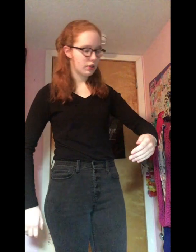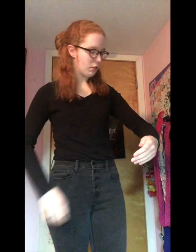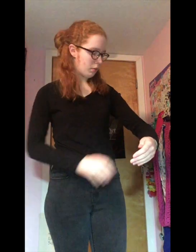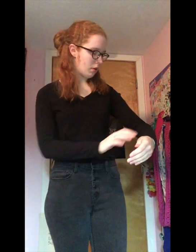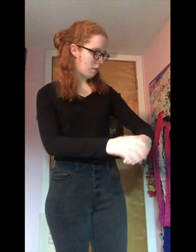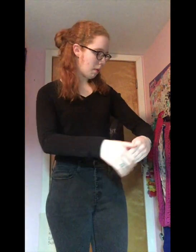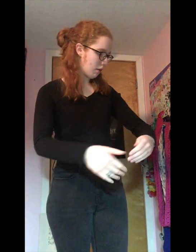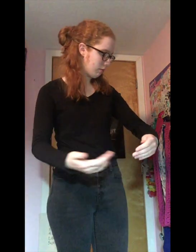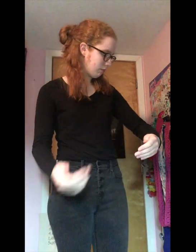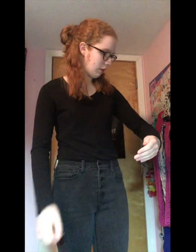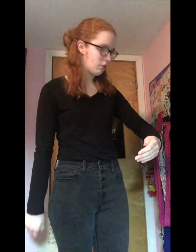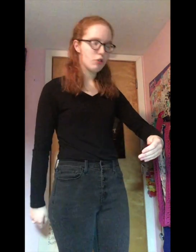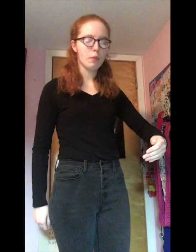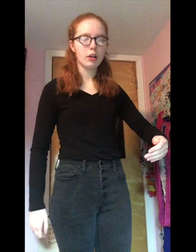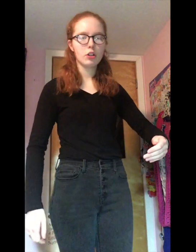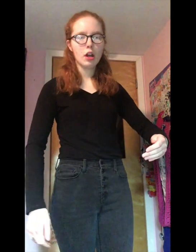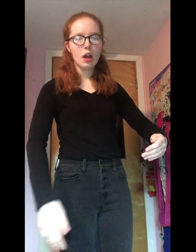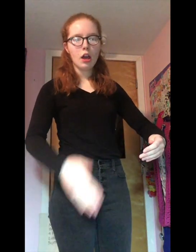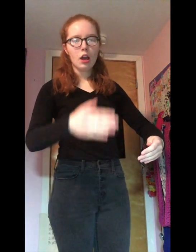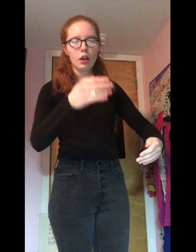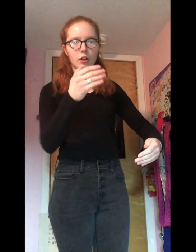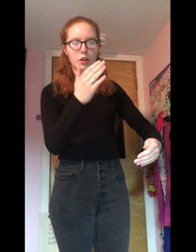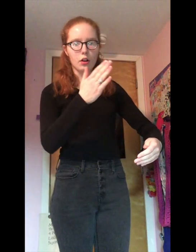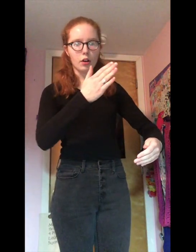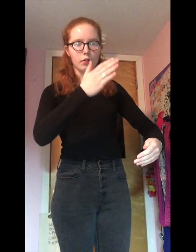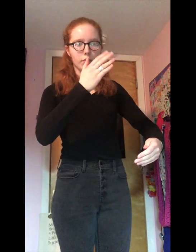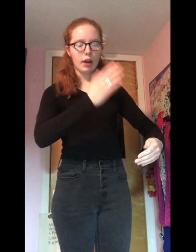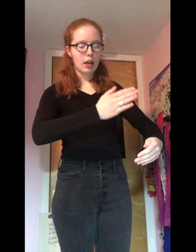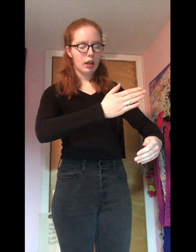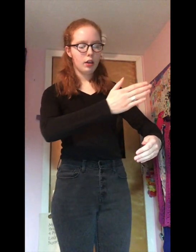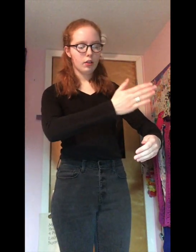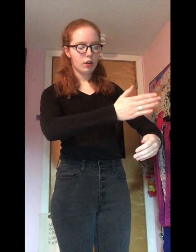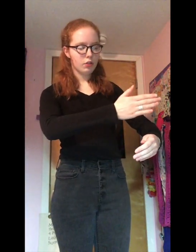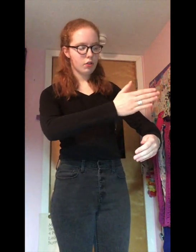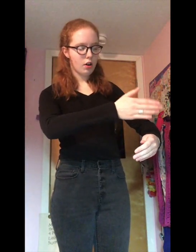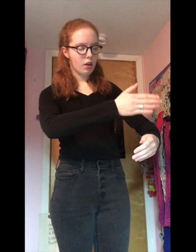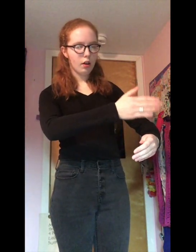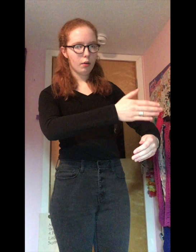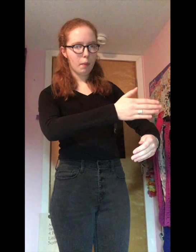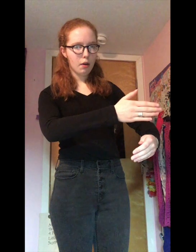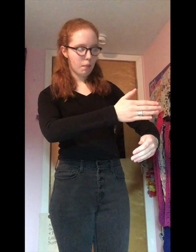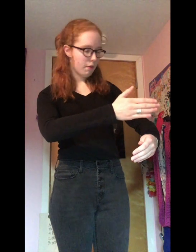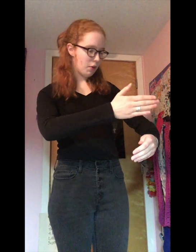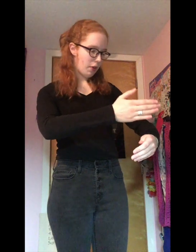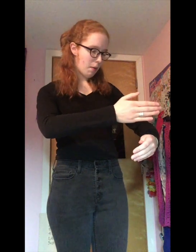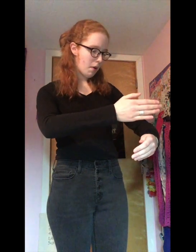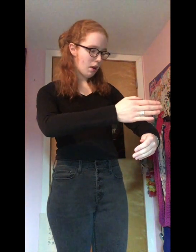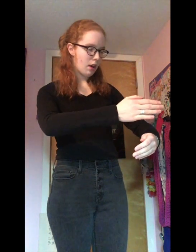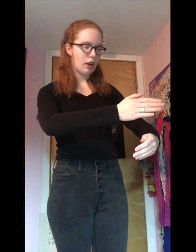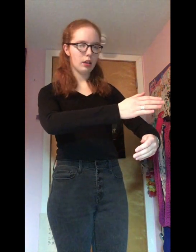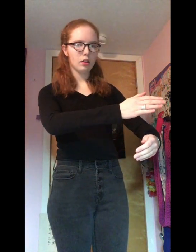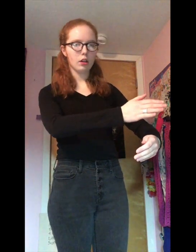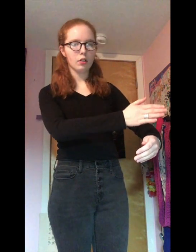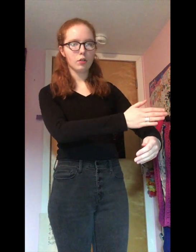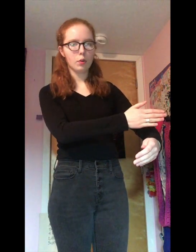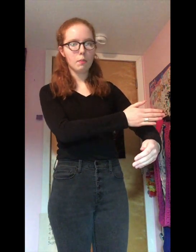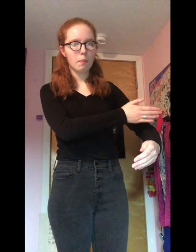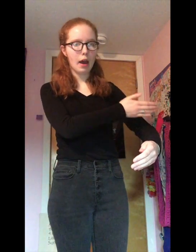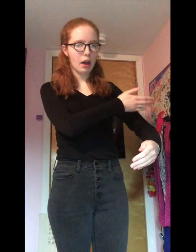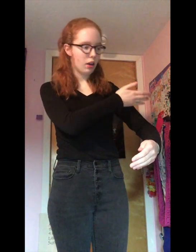Don't worry about it too much. Your right hand is going to start about above your thumb. It's going to sweep back